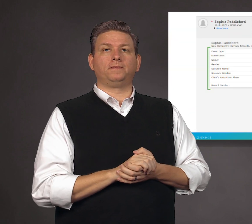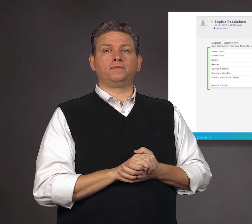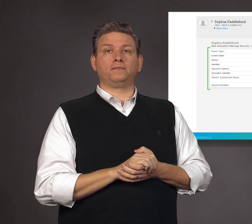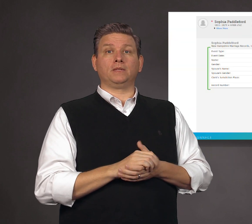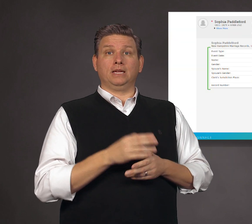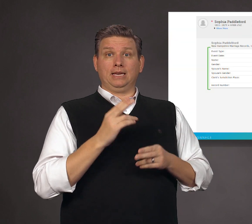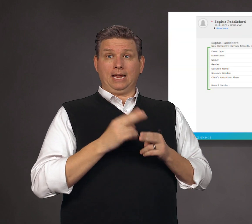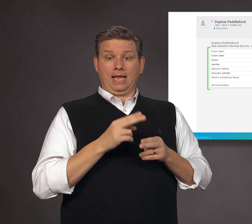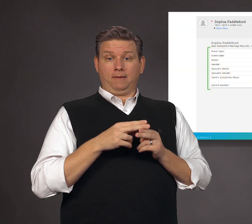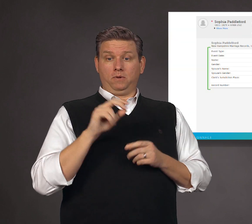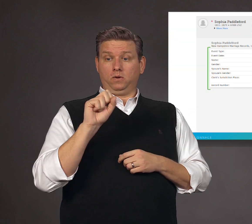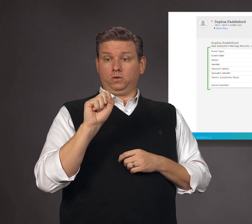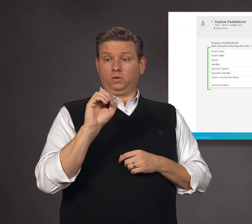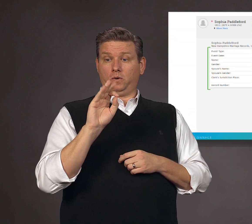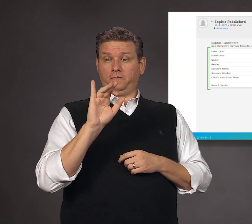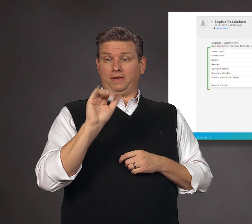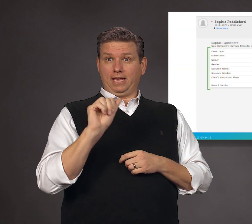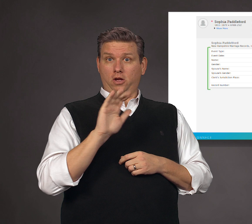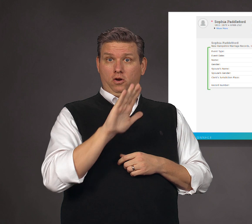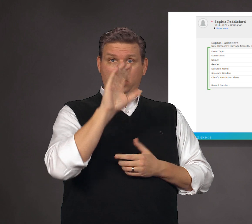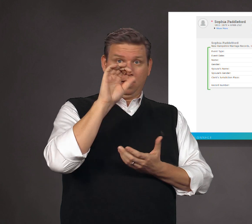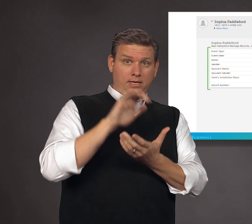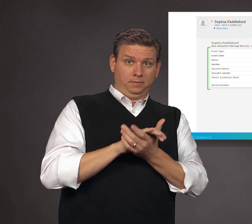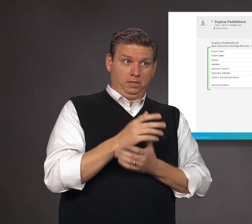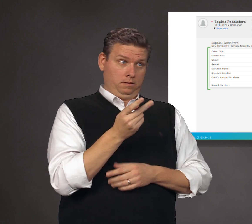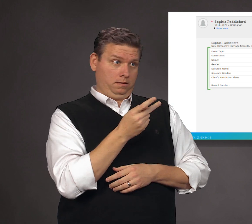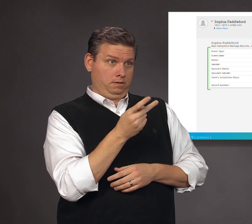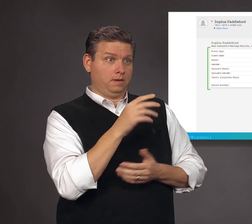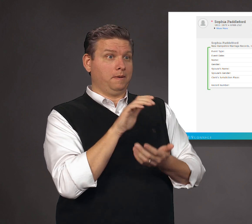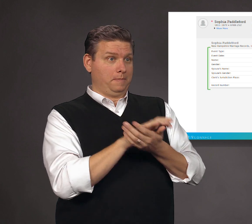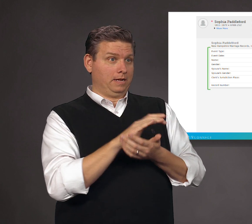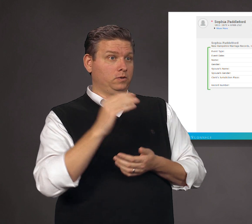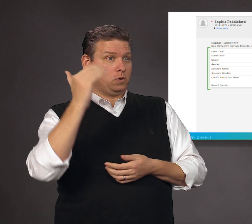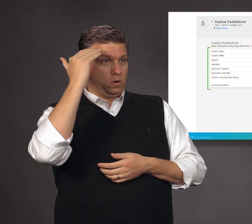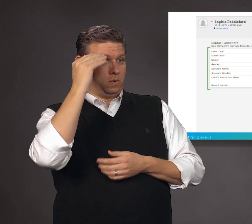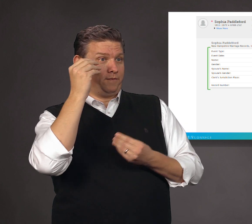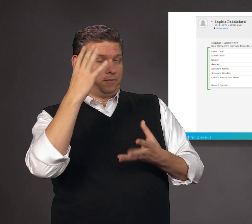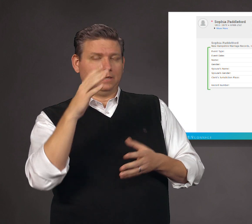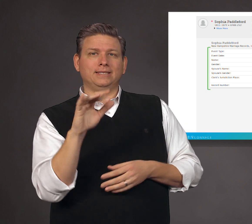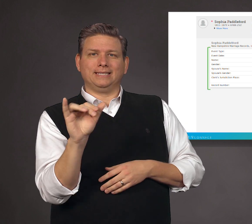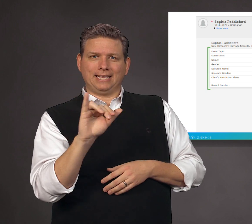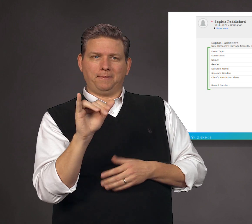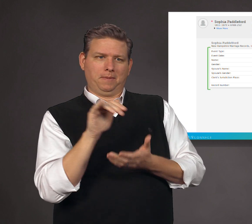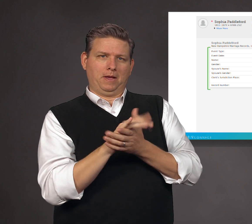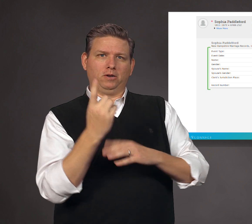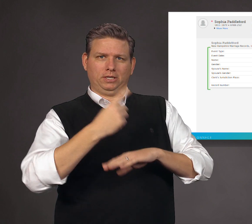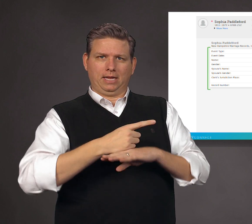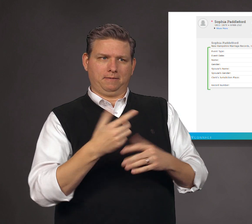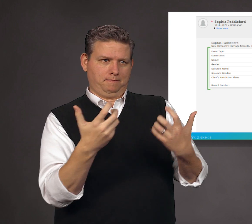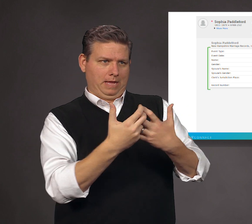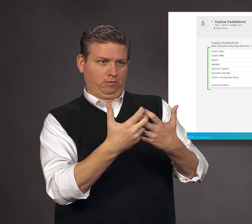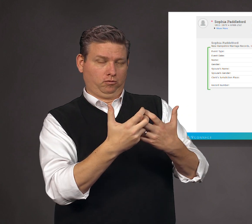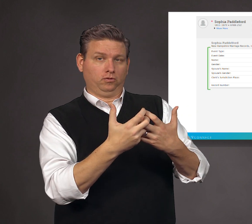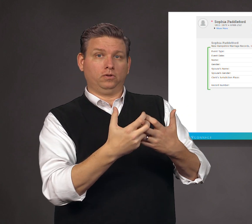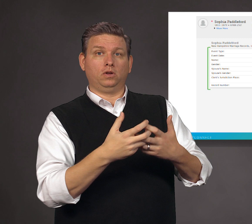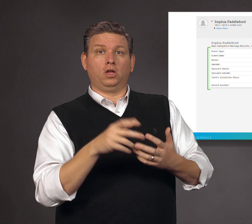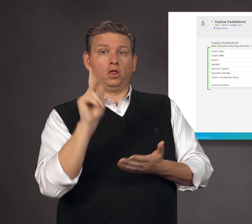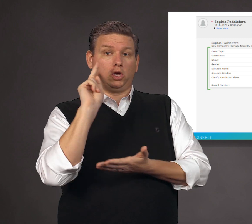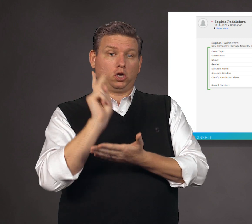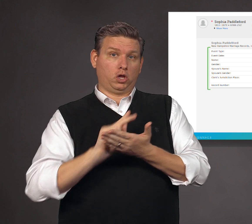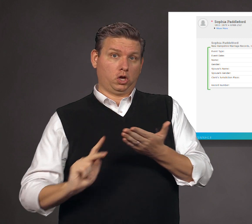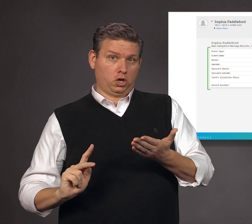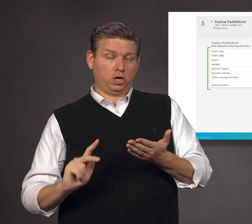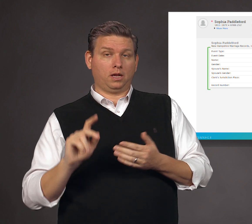names of Sophia and her husband Albert Mason match known information, as does the marriage date. The clerk's jurisdiction place